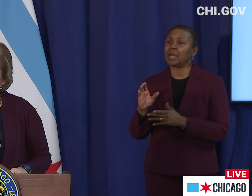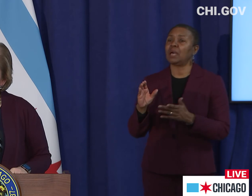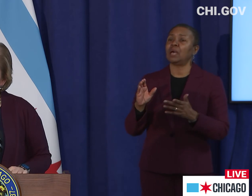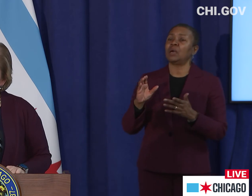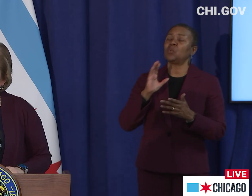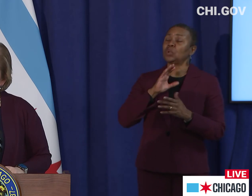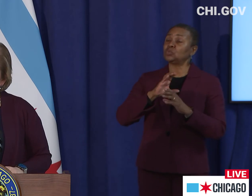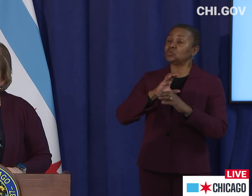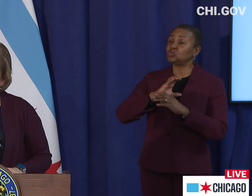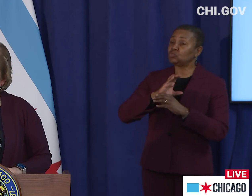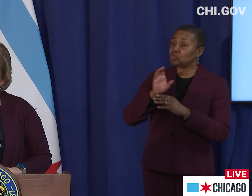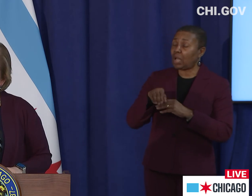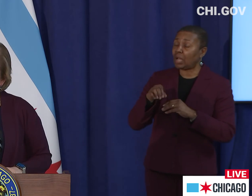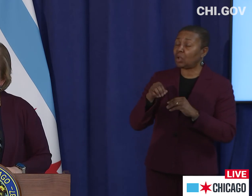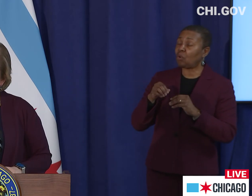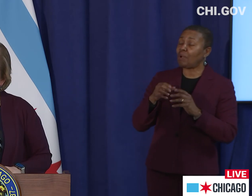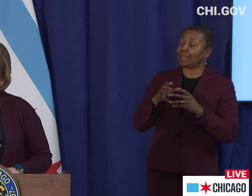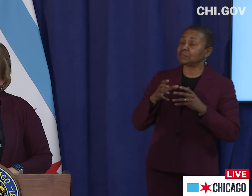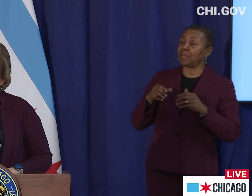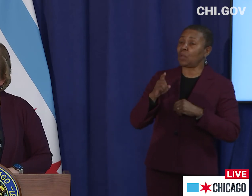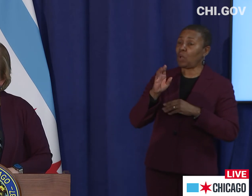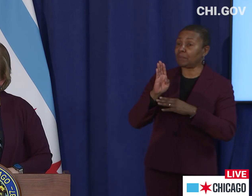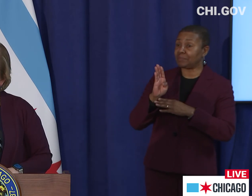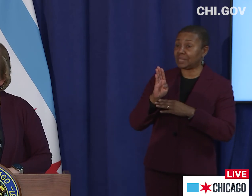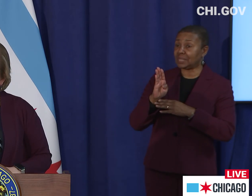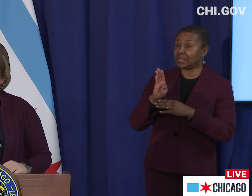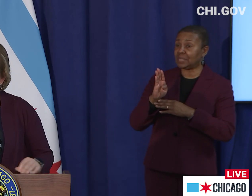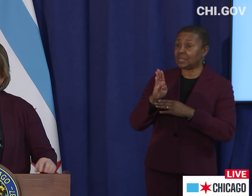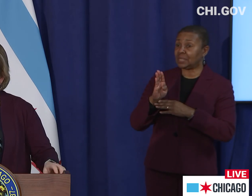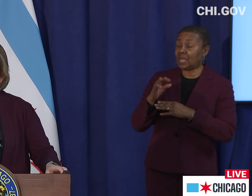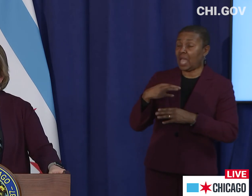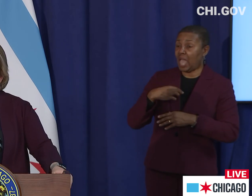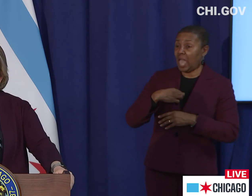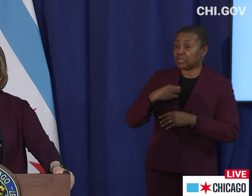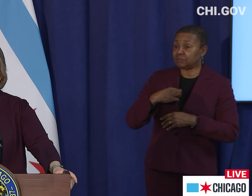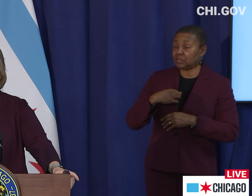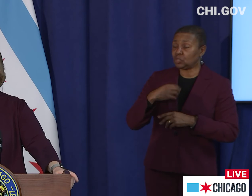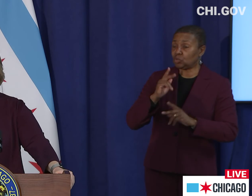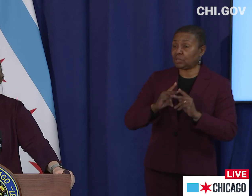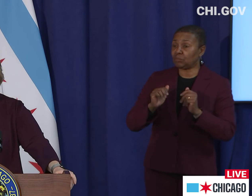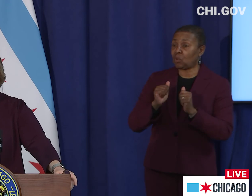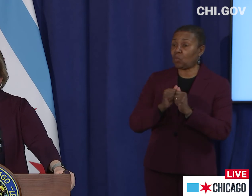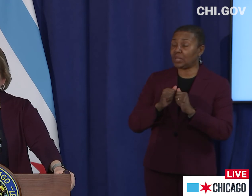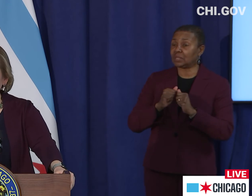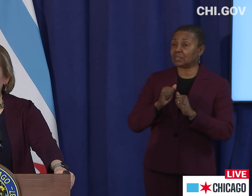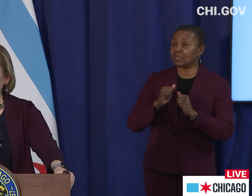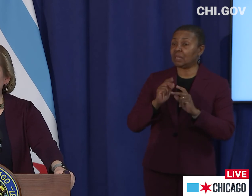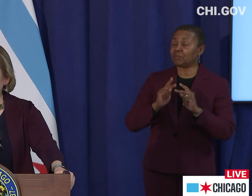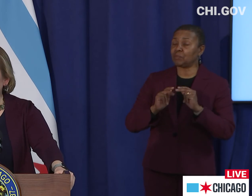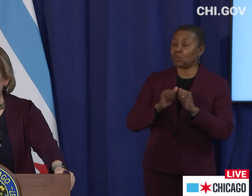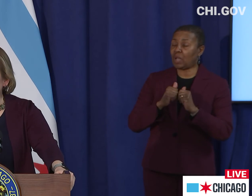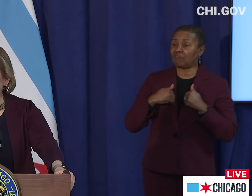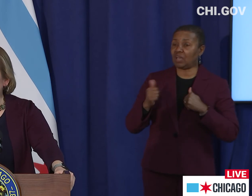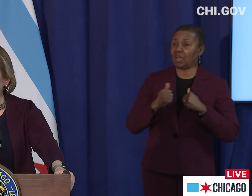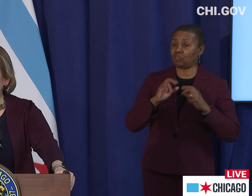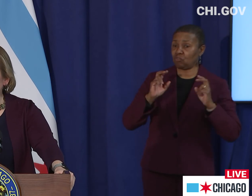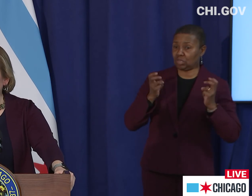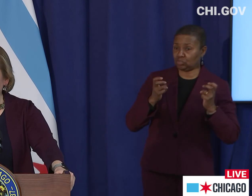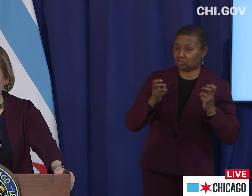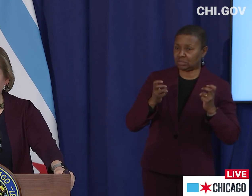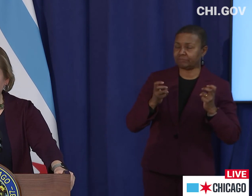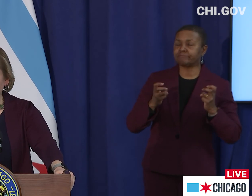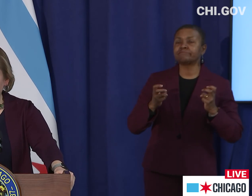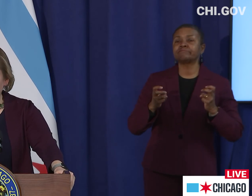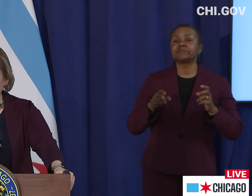expand 1B eligibility to people with underlying conditions as Illinois is doing later this month? Yeah, that's sort of that same